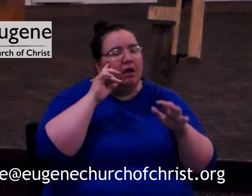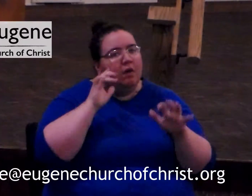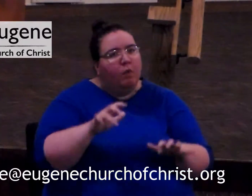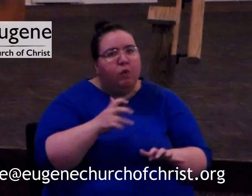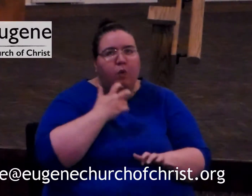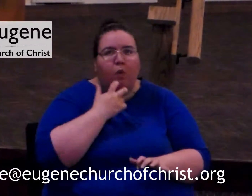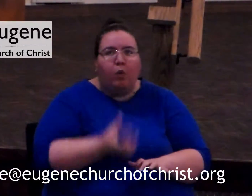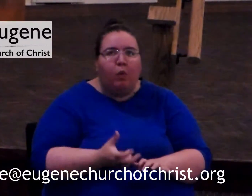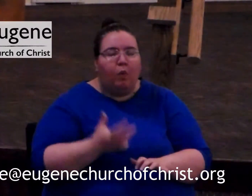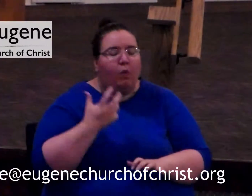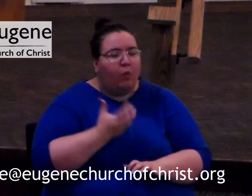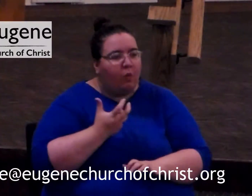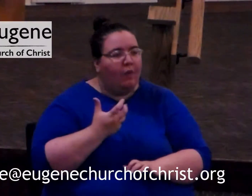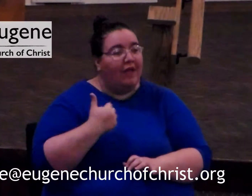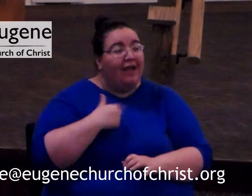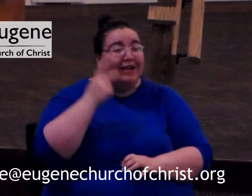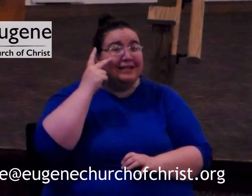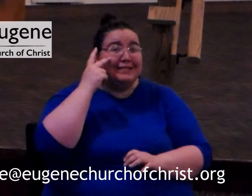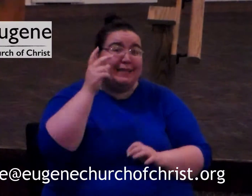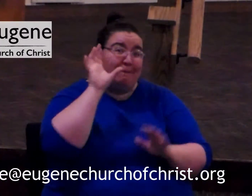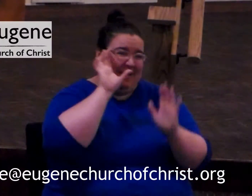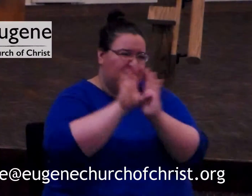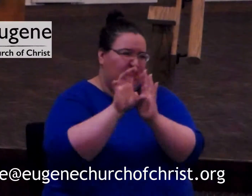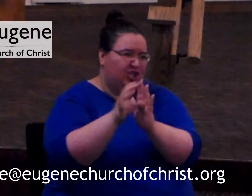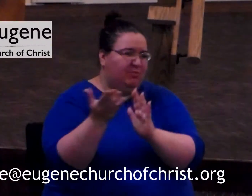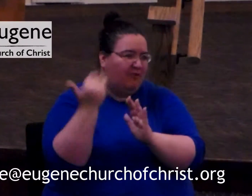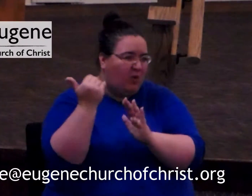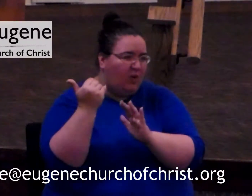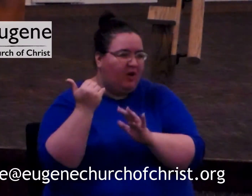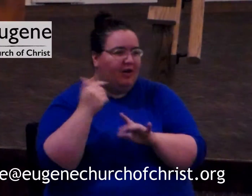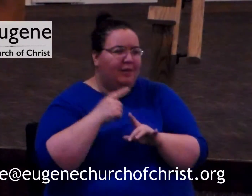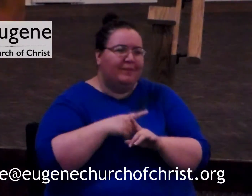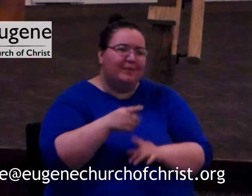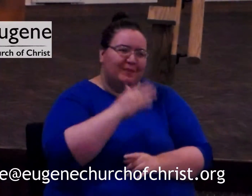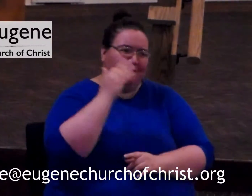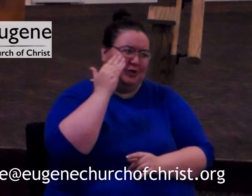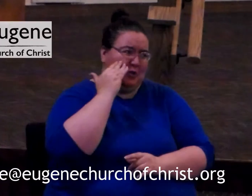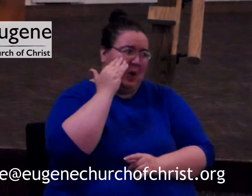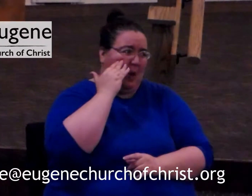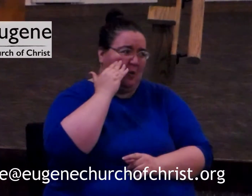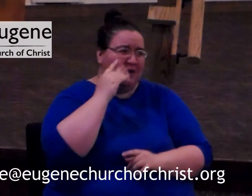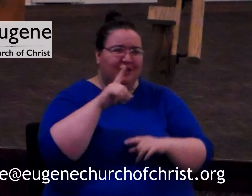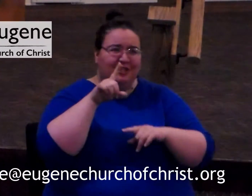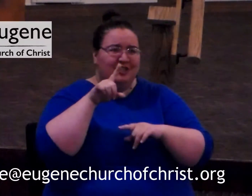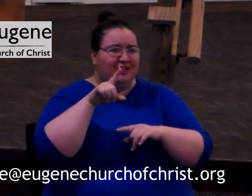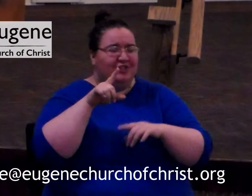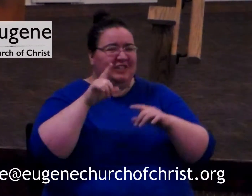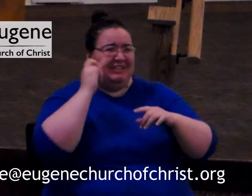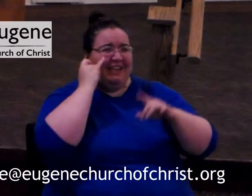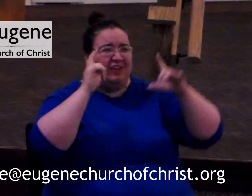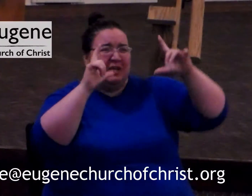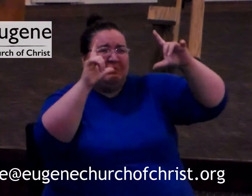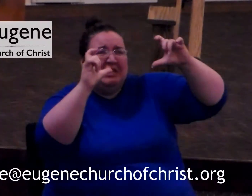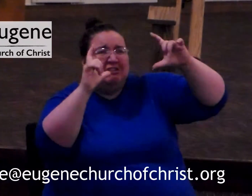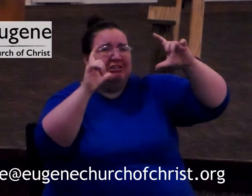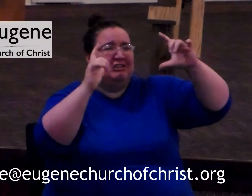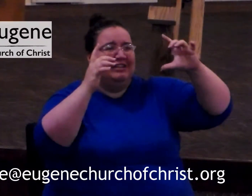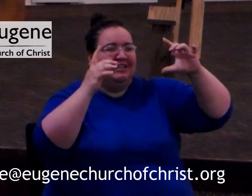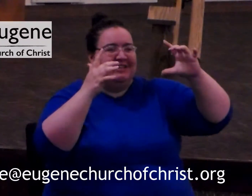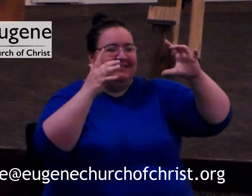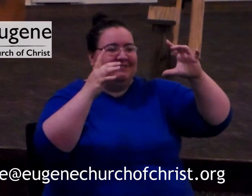pictures, and if you've ever been there, you understand that you can't capture that in a picture unless you're in a satellite somewhere, because they're too